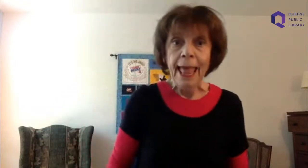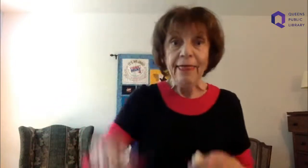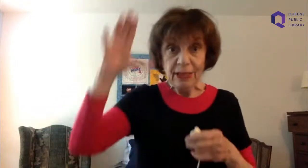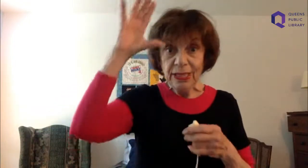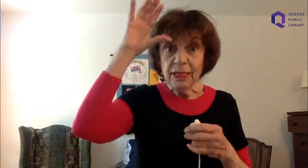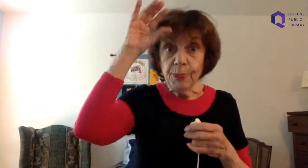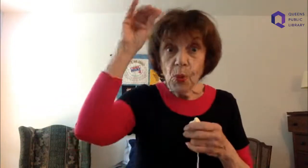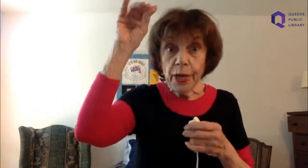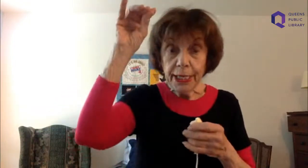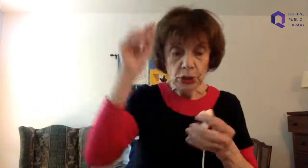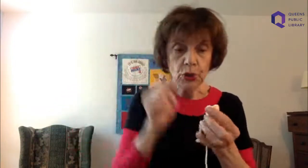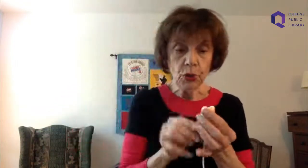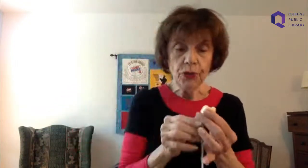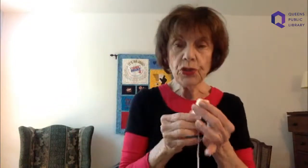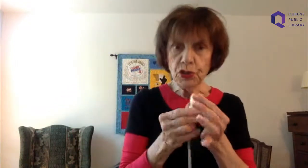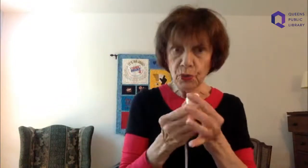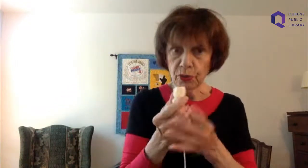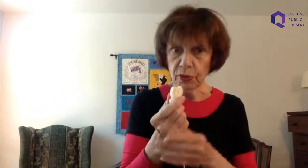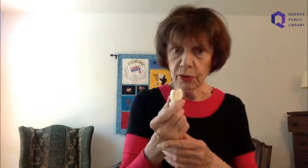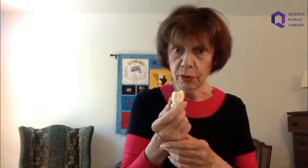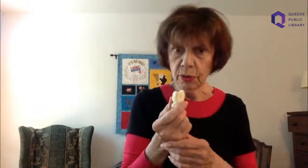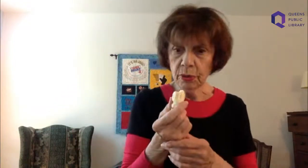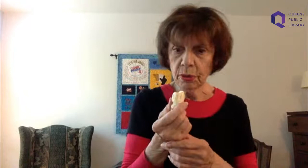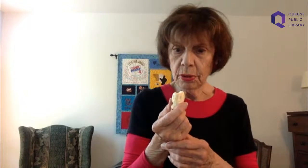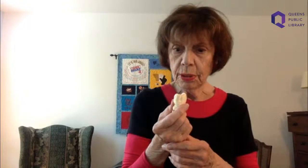The little boy took the tooth.